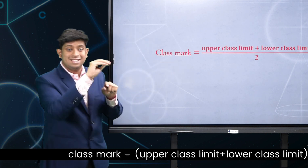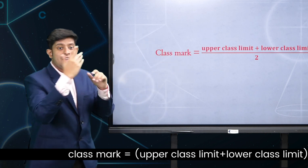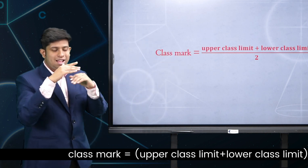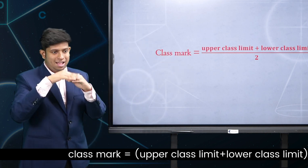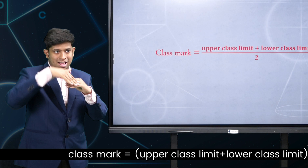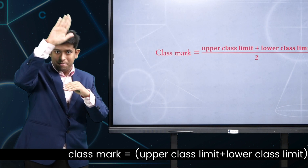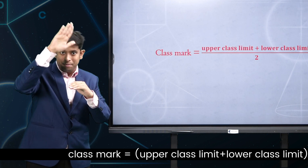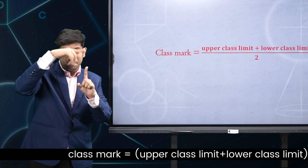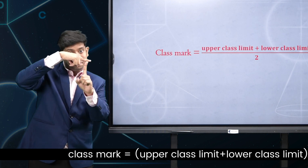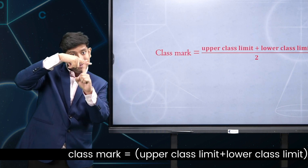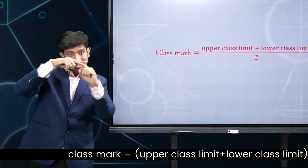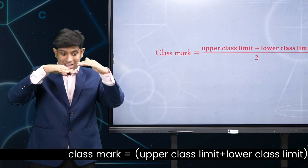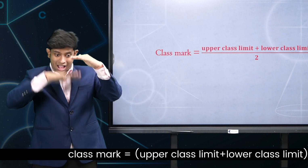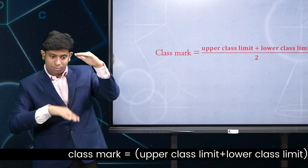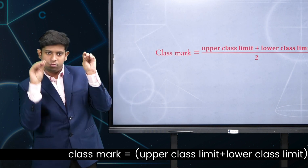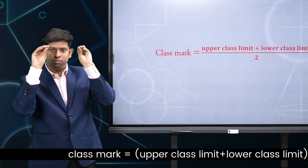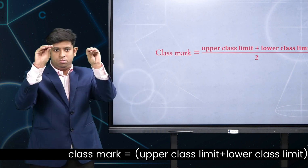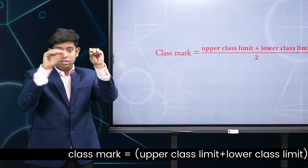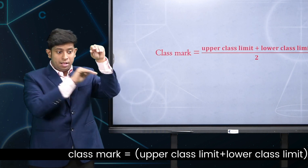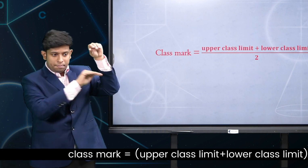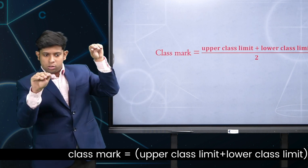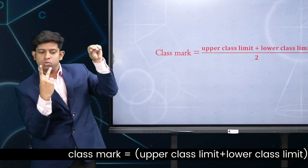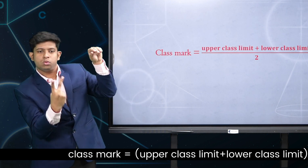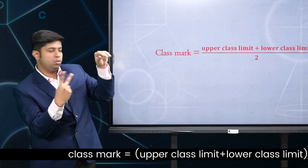Class mark is equal to upper class limit plus lower class limit by 2.